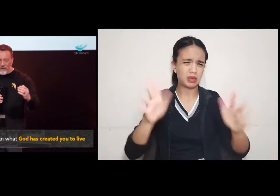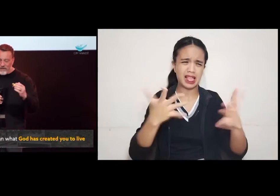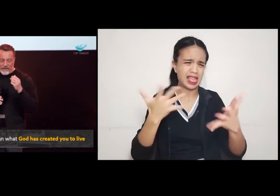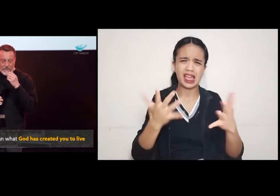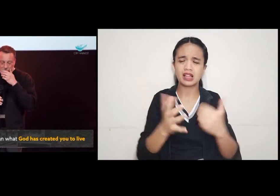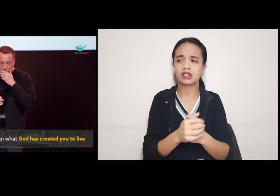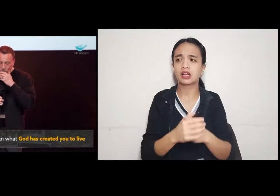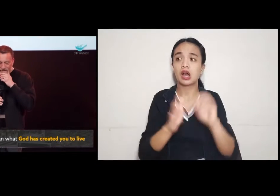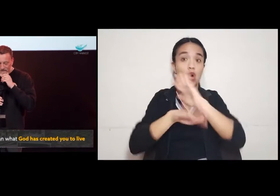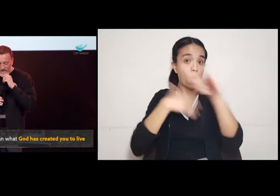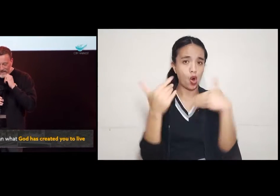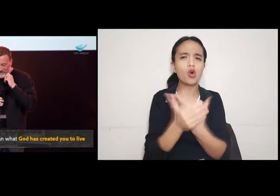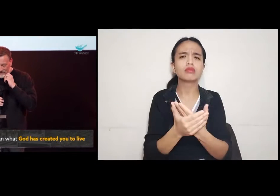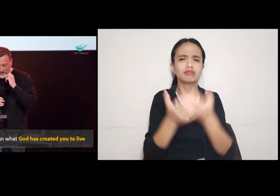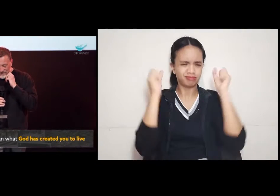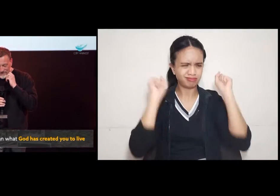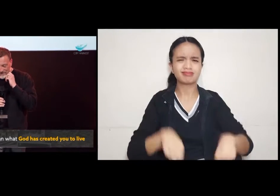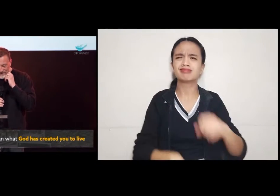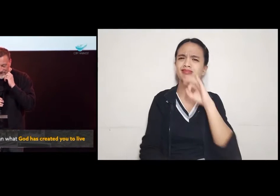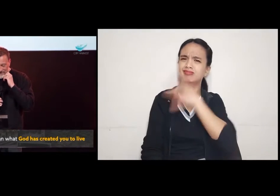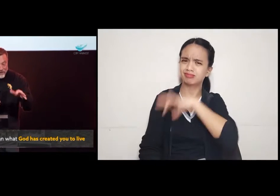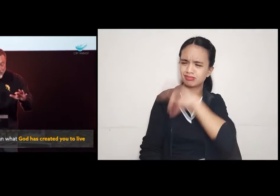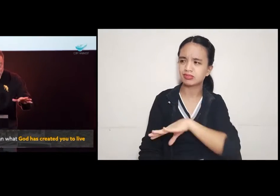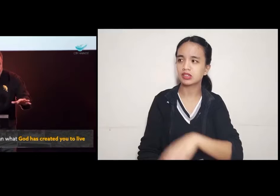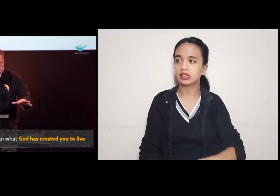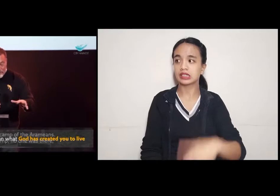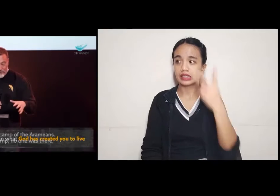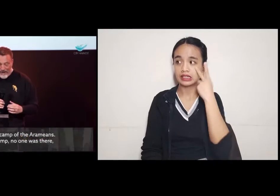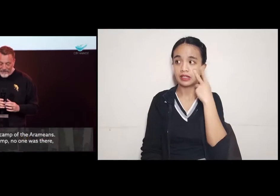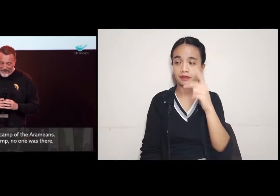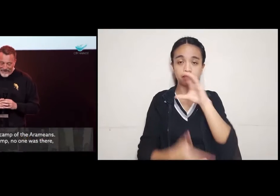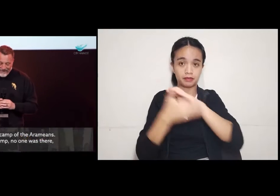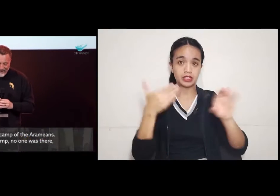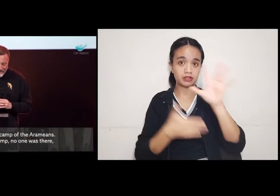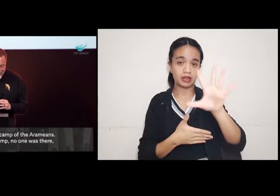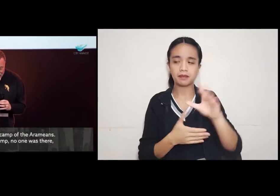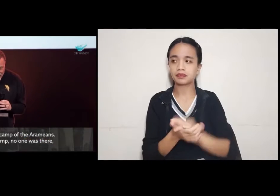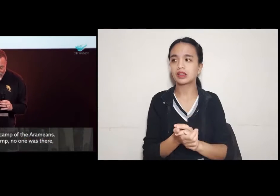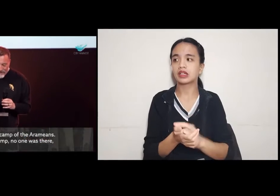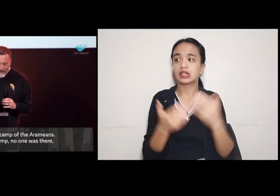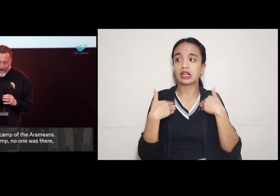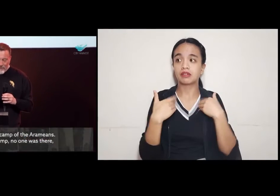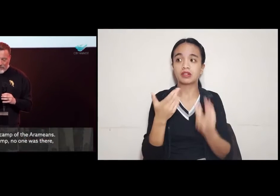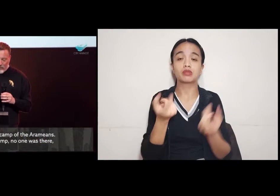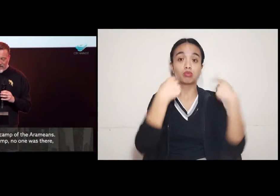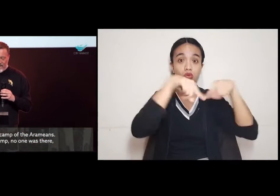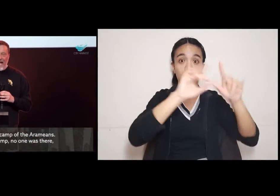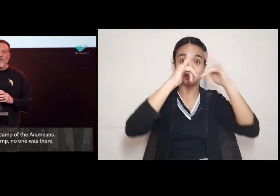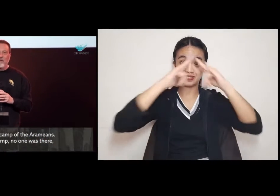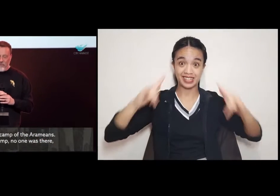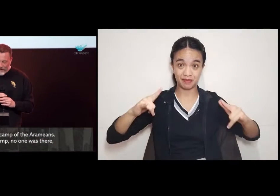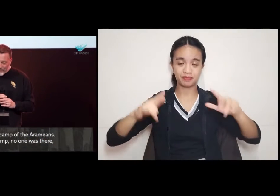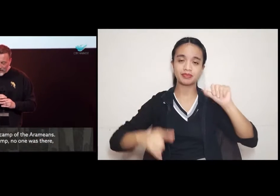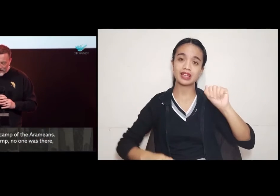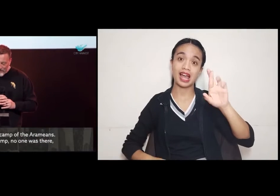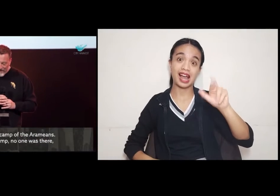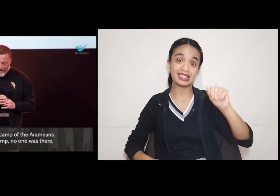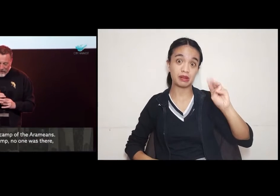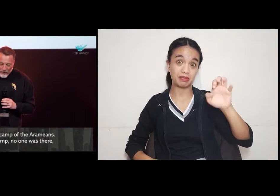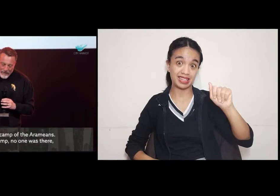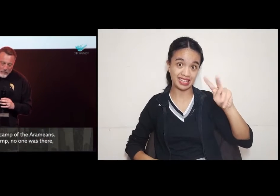to lose and everything to gain. And then it goes on in verse 5. It says at dusk, they got up and went to the camp of the